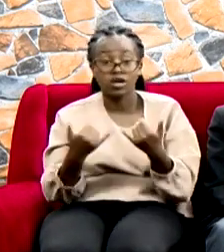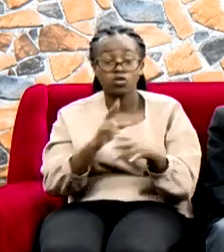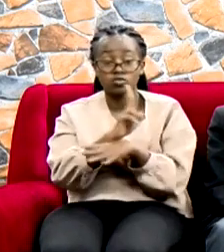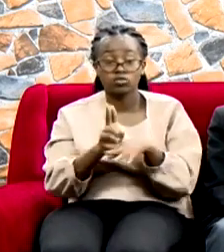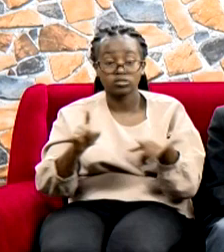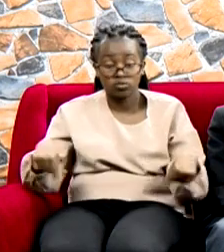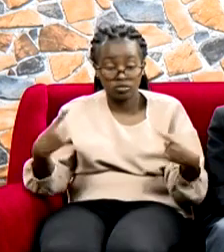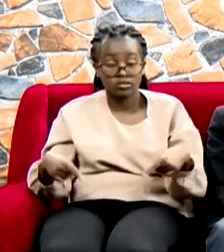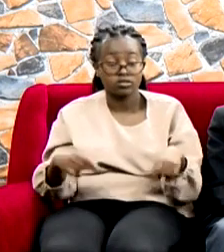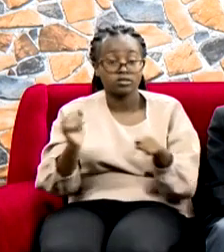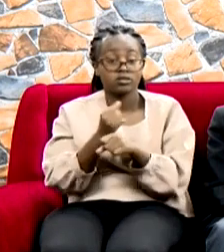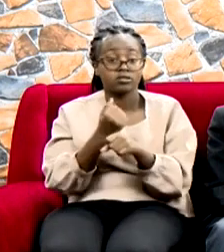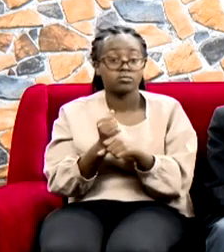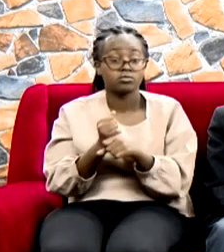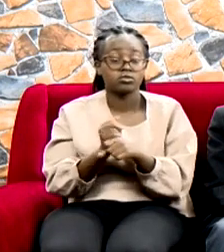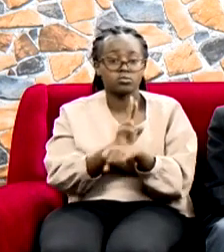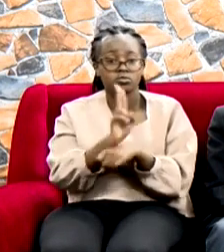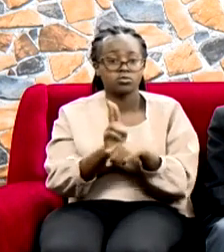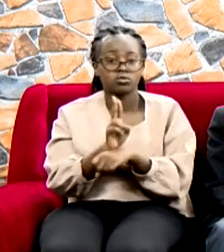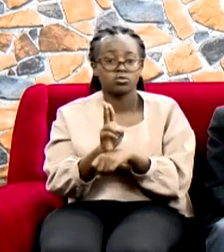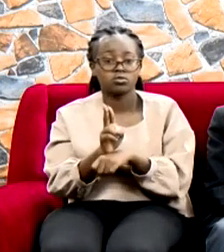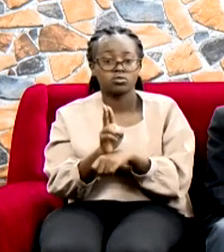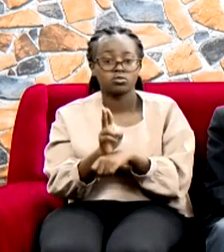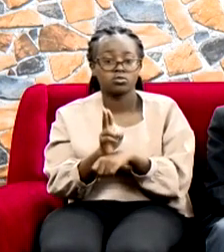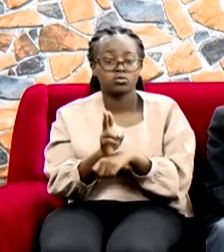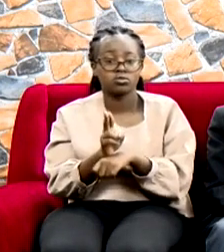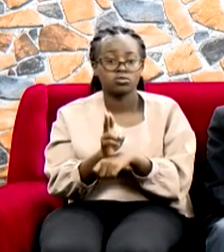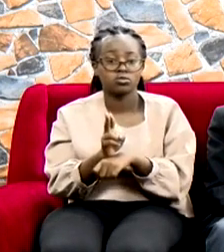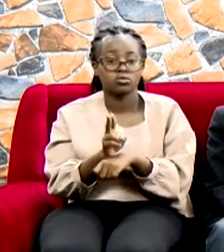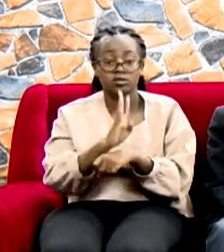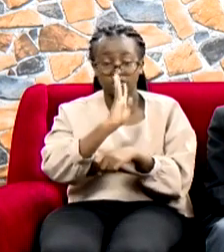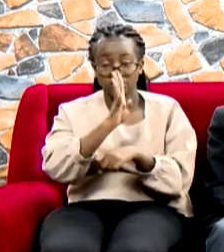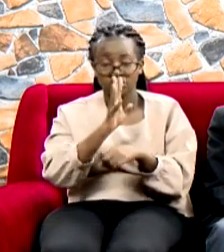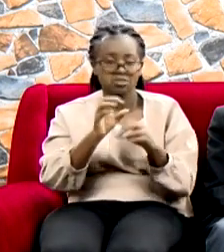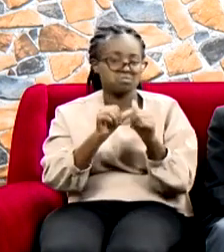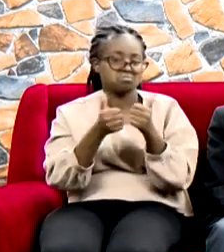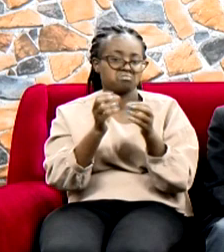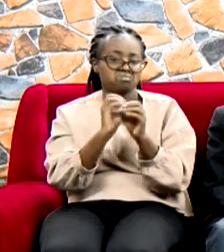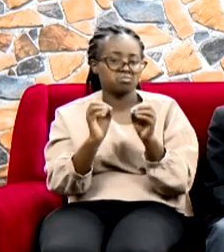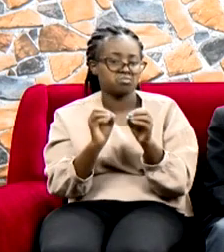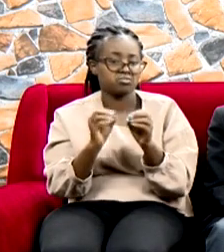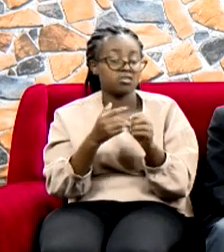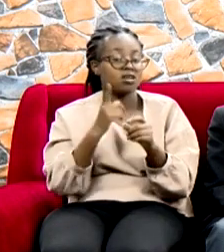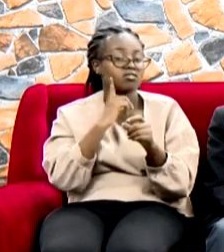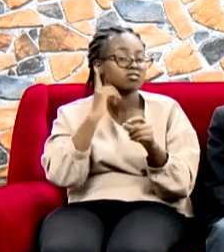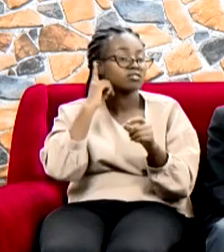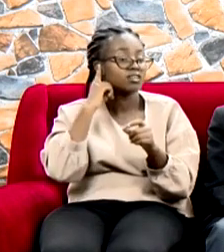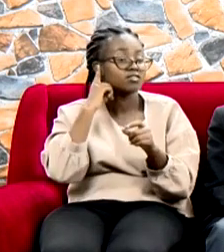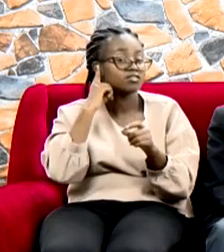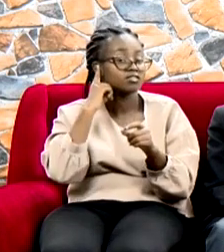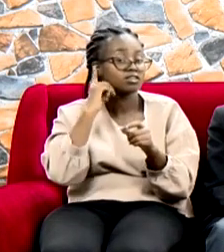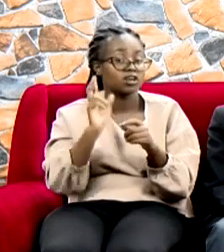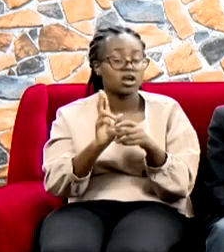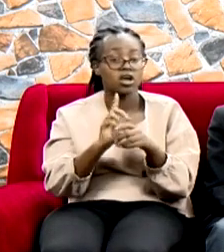wheelchair. She cannot move. Her fine motor skills are gone. Her speech is gone. She's hearing impaired. I understand she can